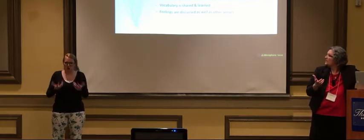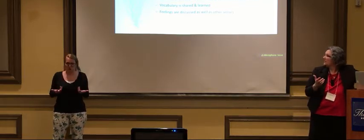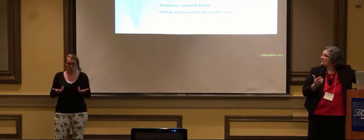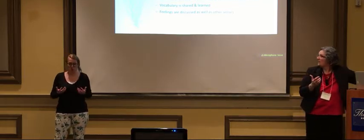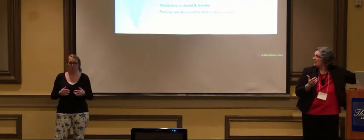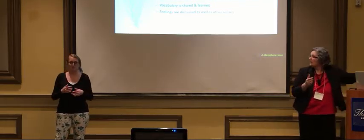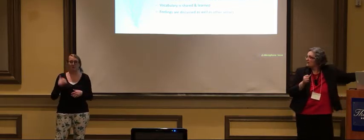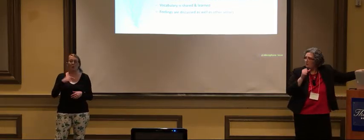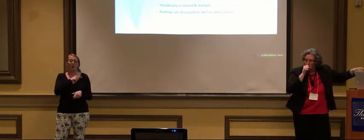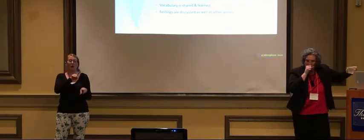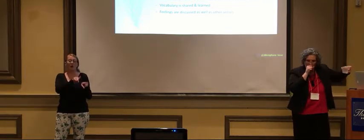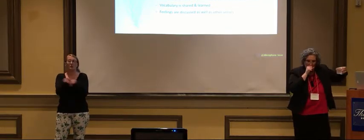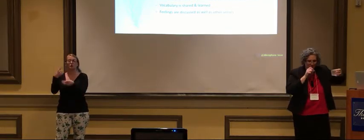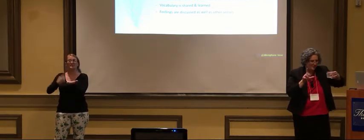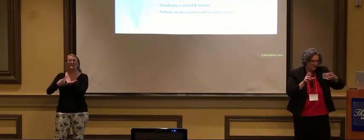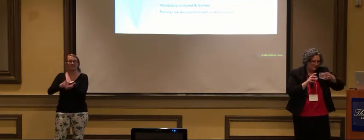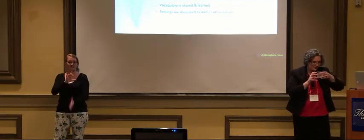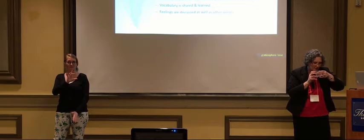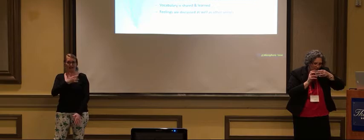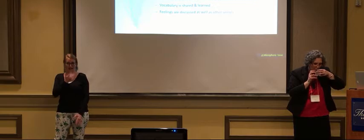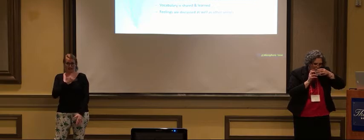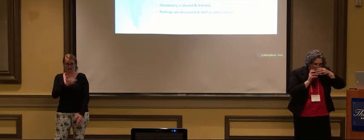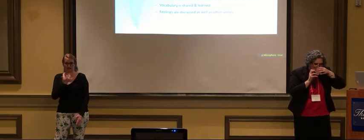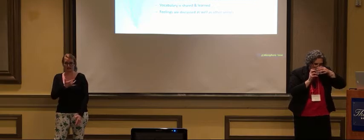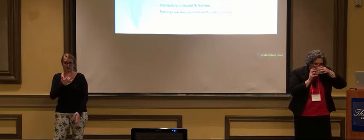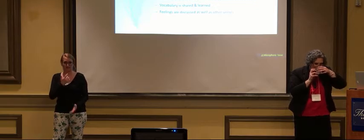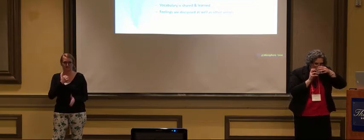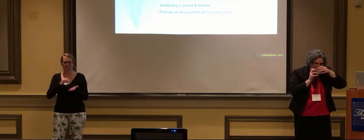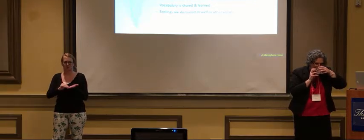We also discuss feelings.